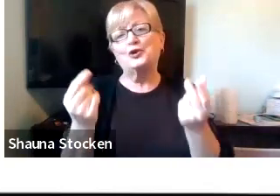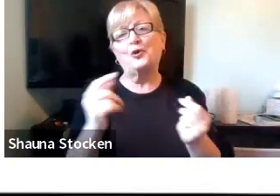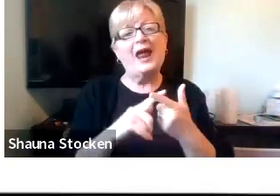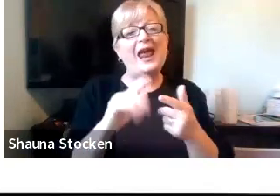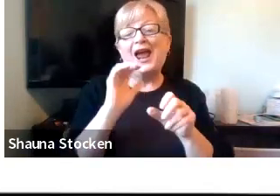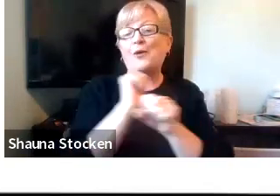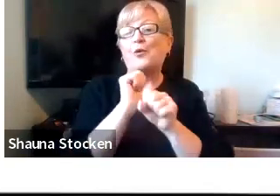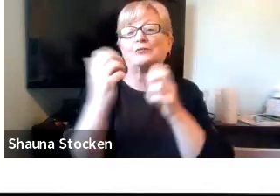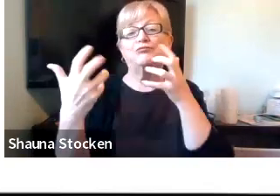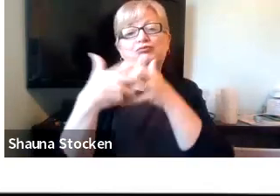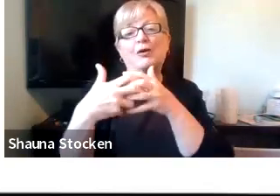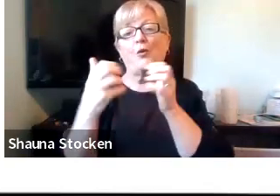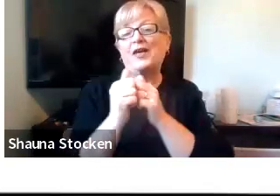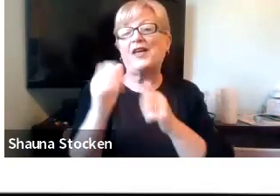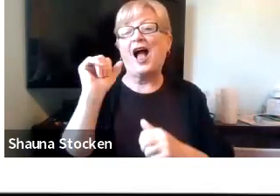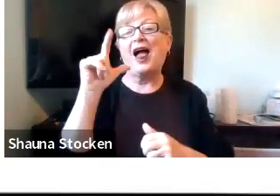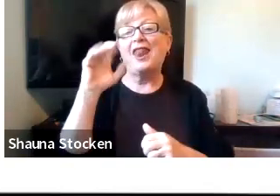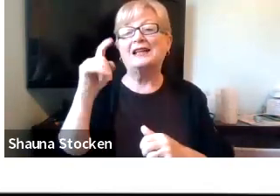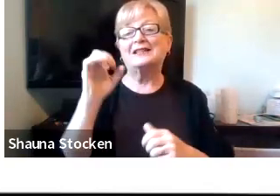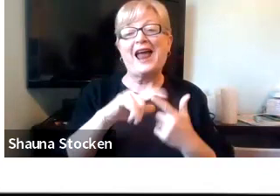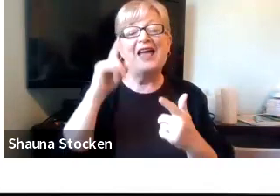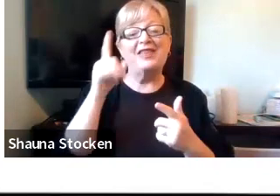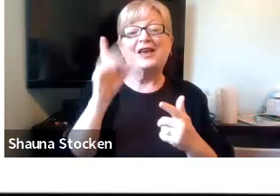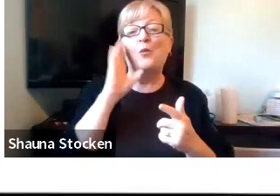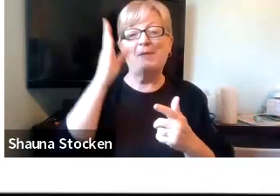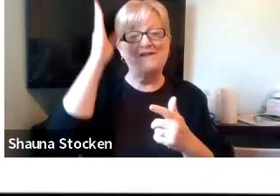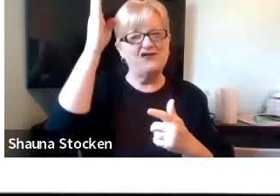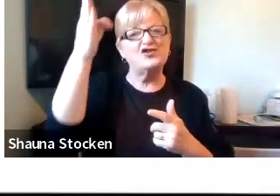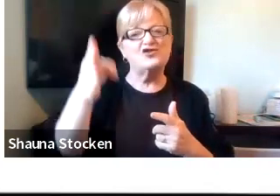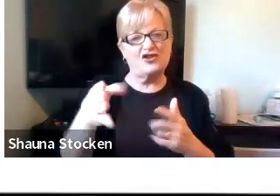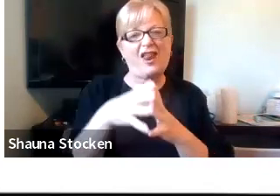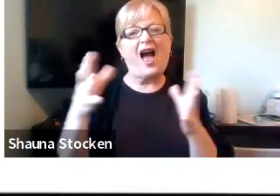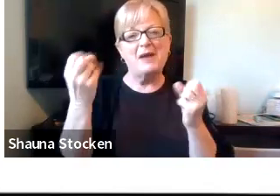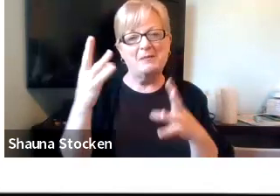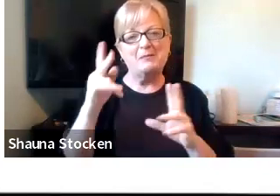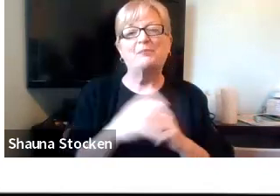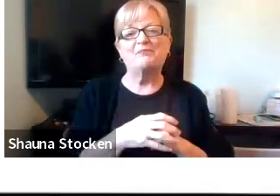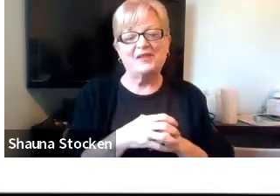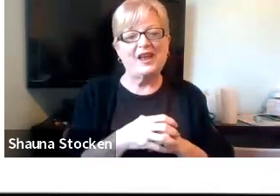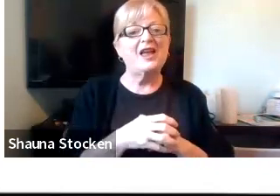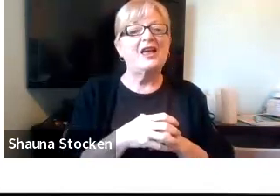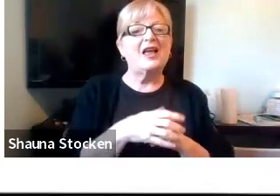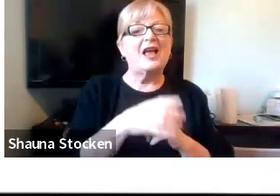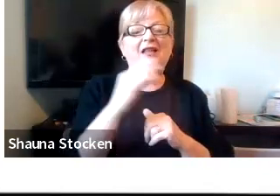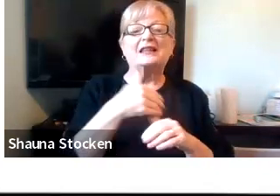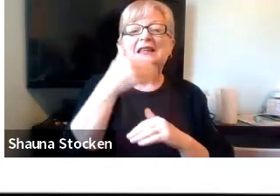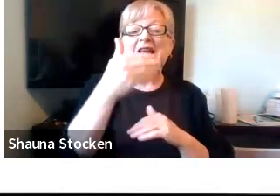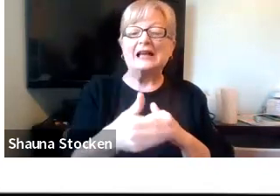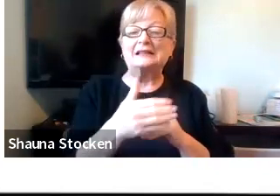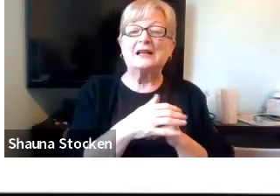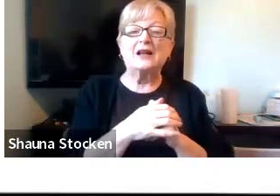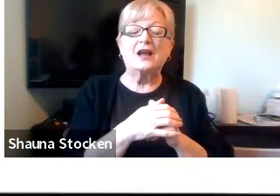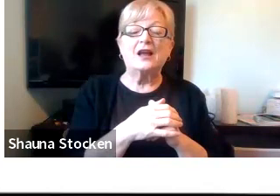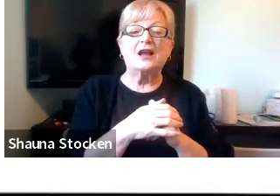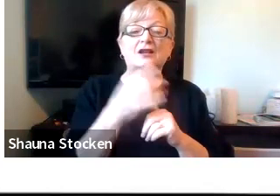the wave of the future. Awesome. And the next slide is a video link for a